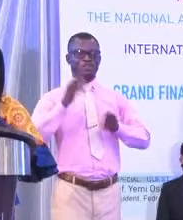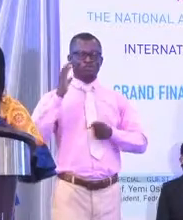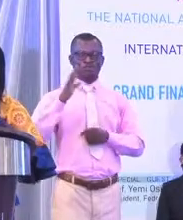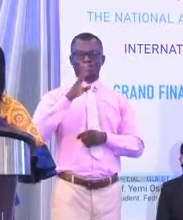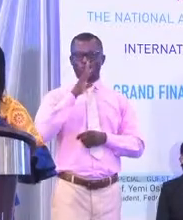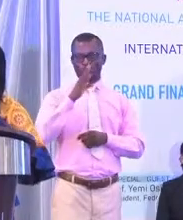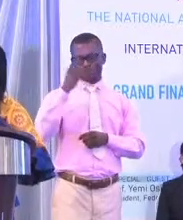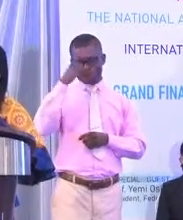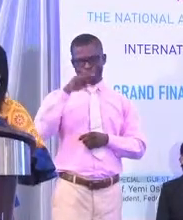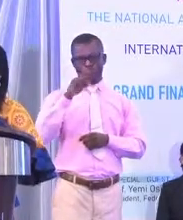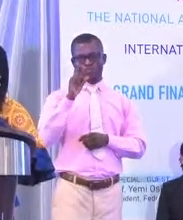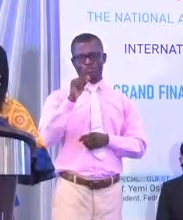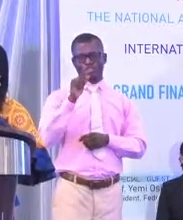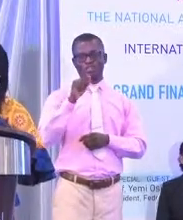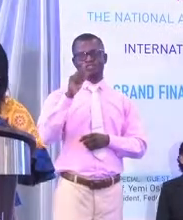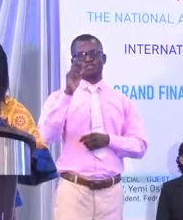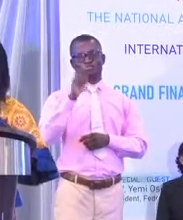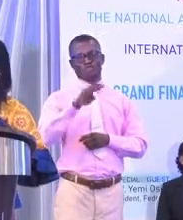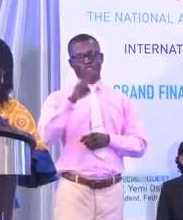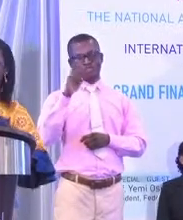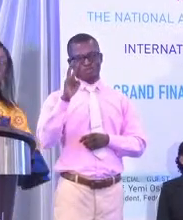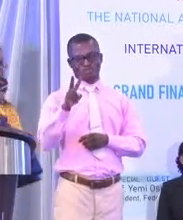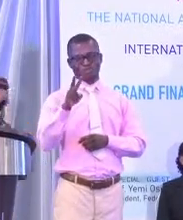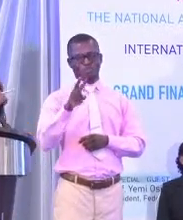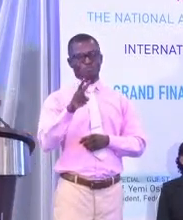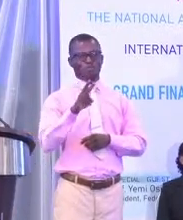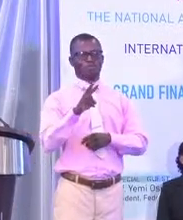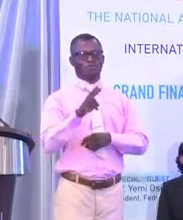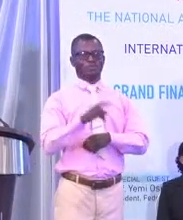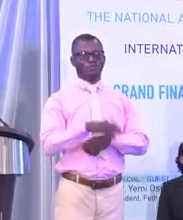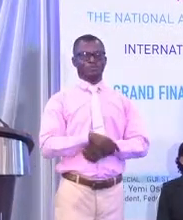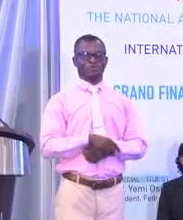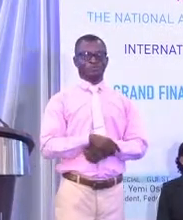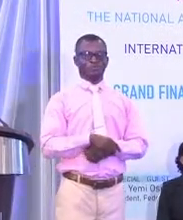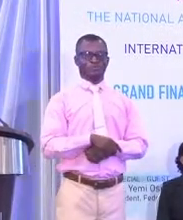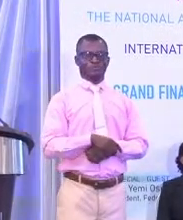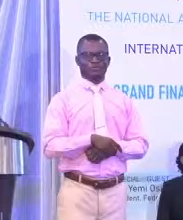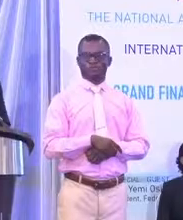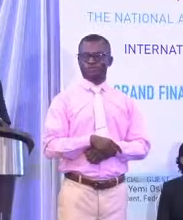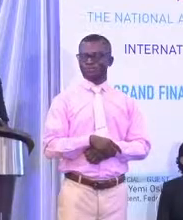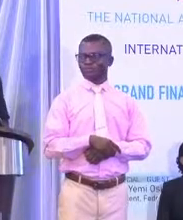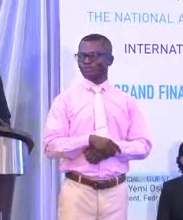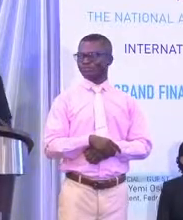be for 2022. Kelechi, over to you.